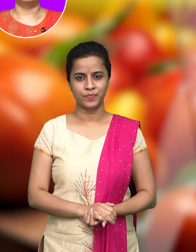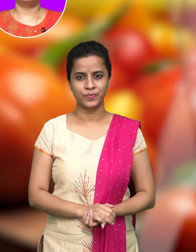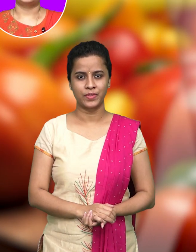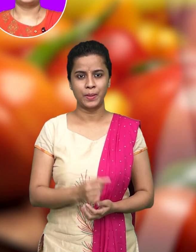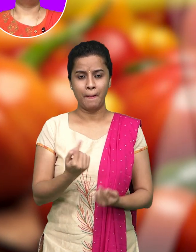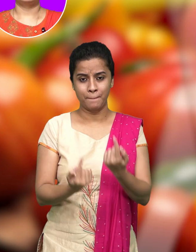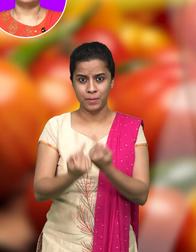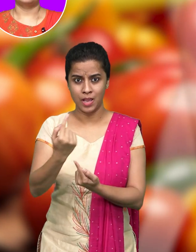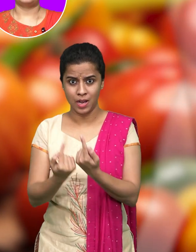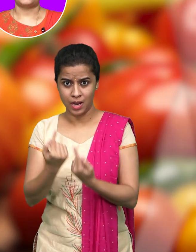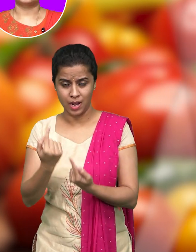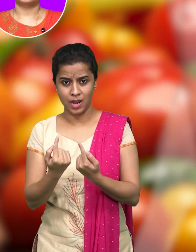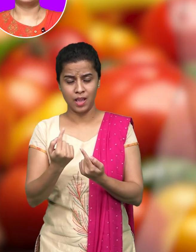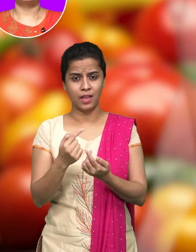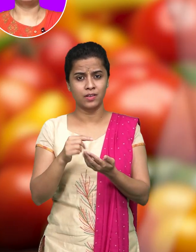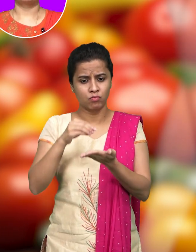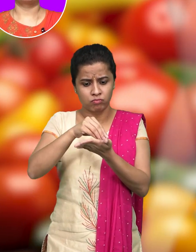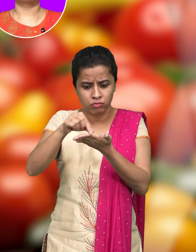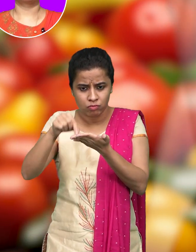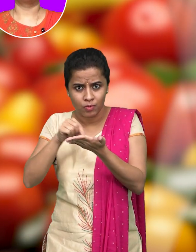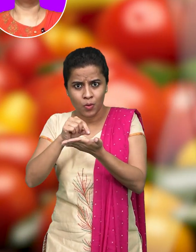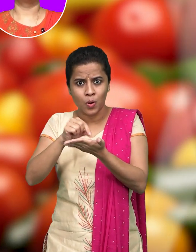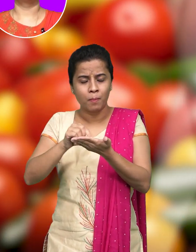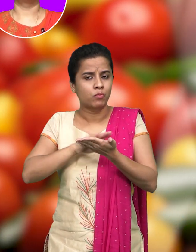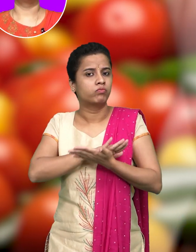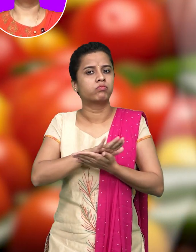Plants could not have chloroplast.